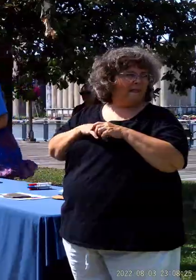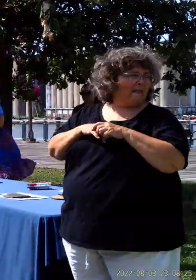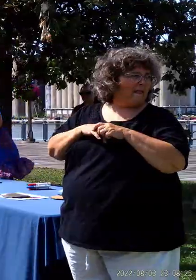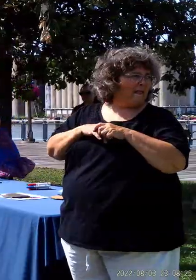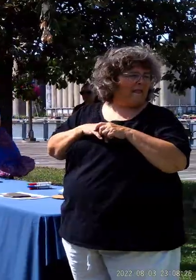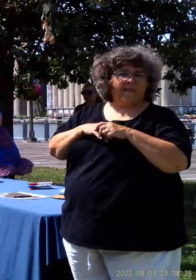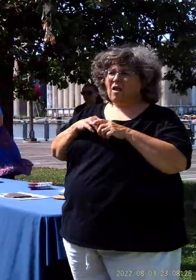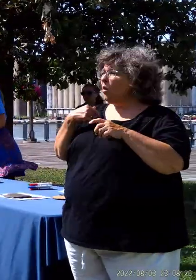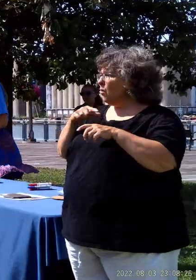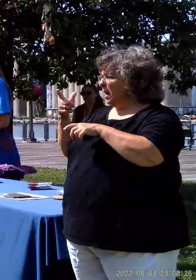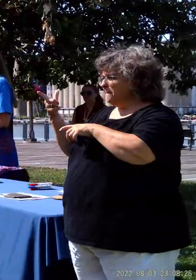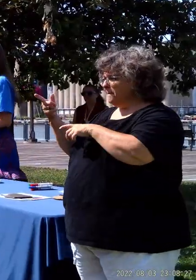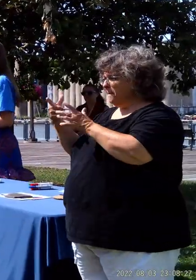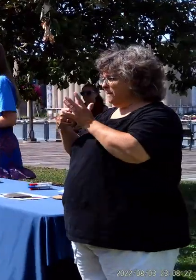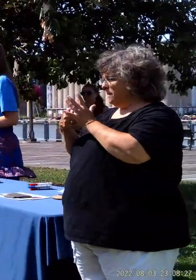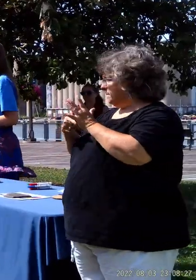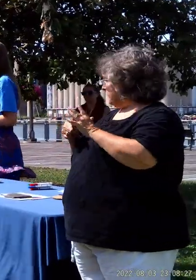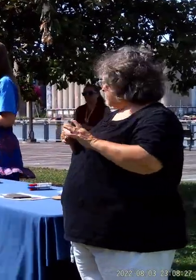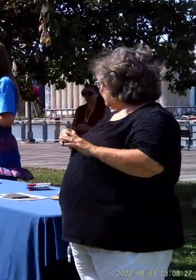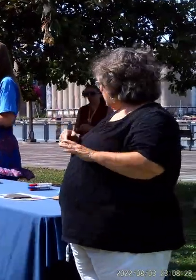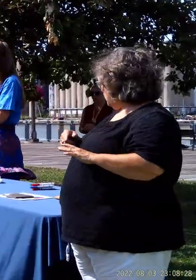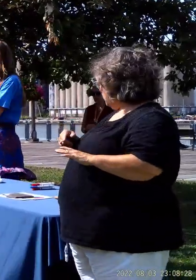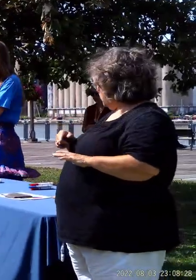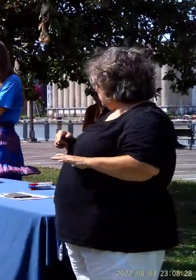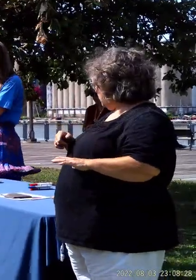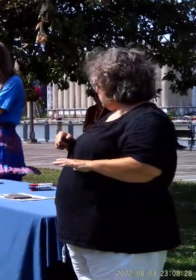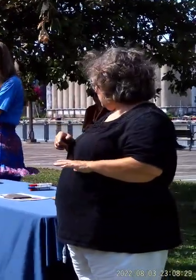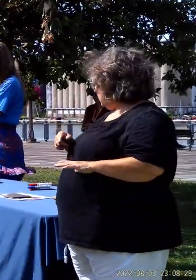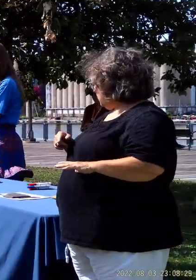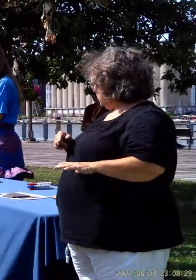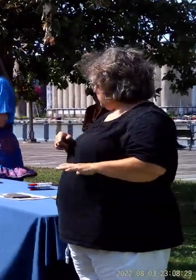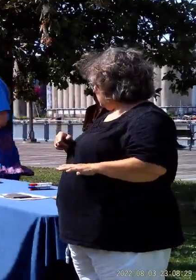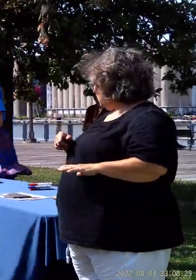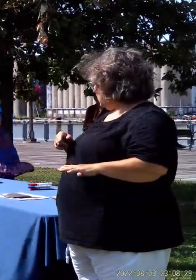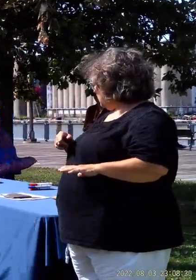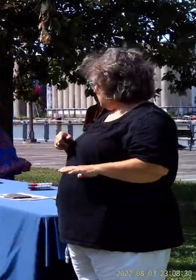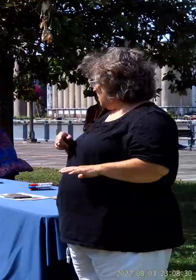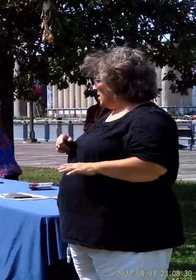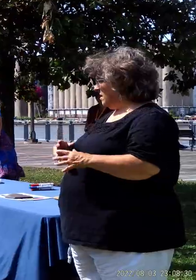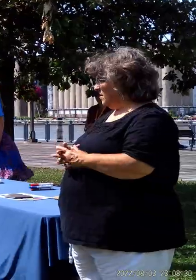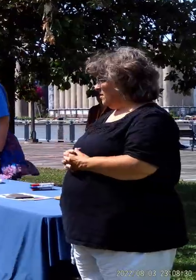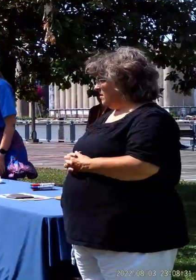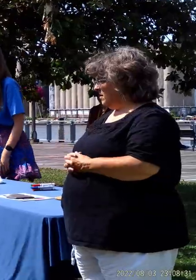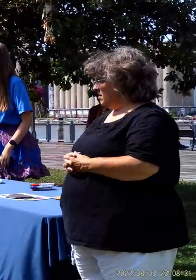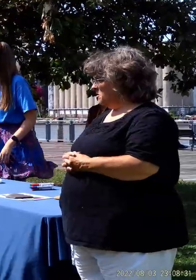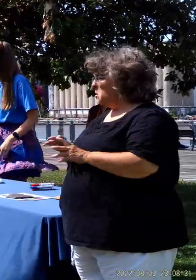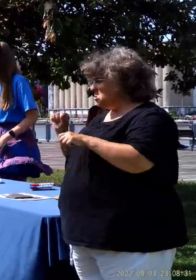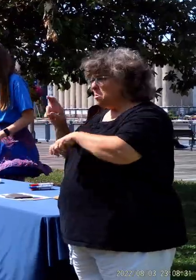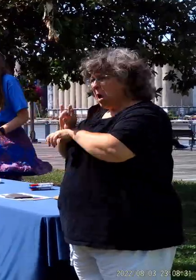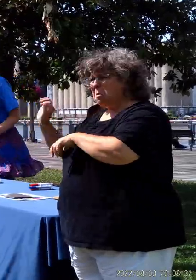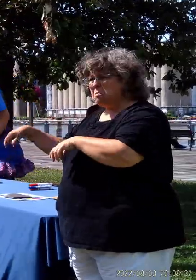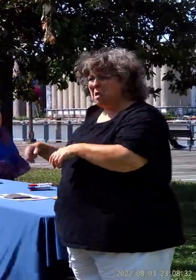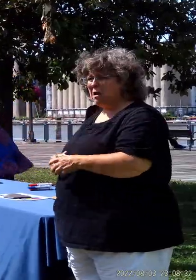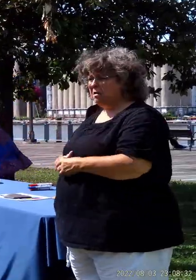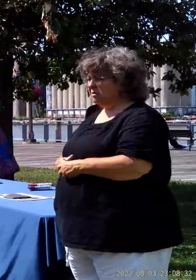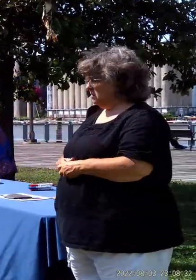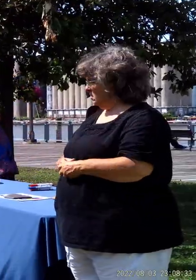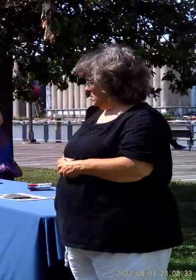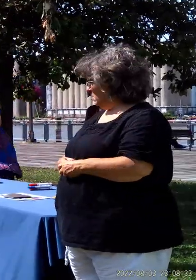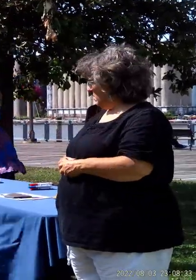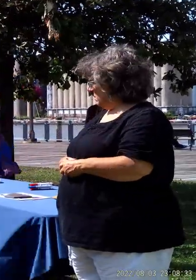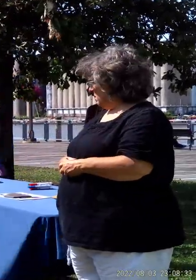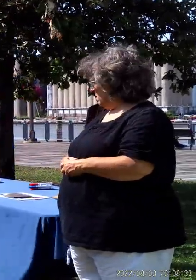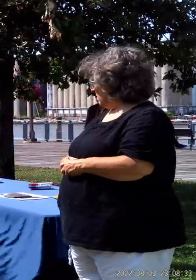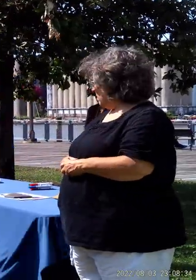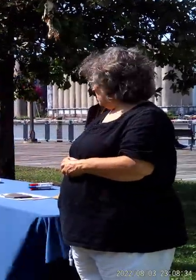We can take these spray bottles and you can add some water to hers. Yep, girls, you can take that one. All